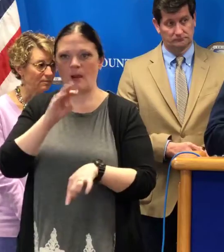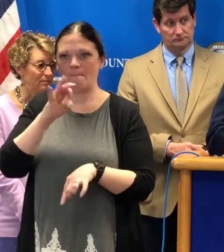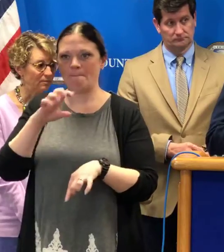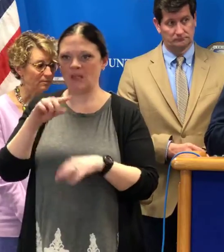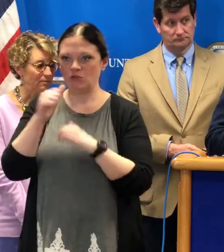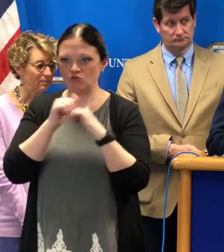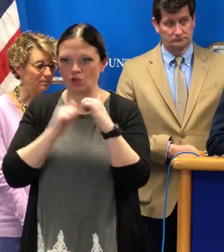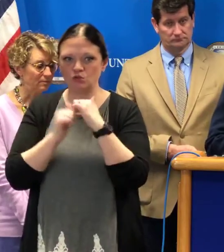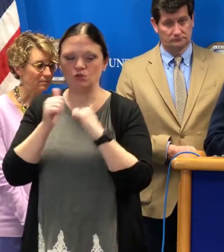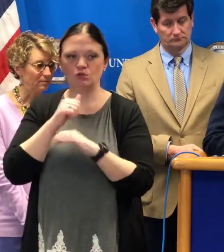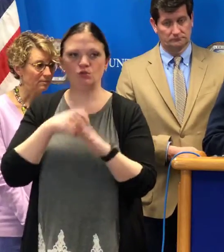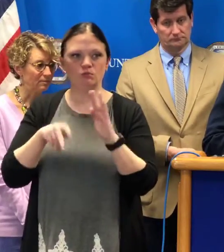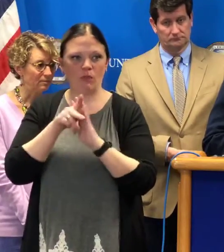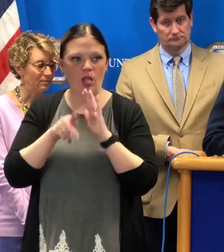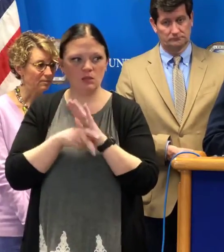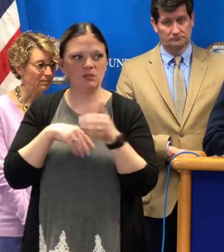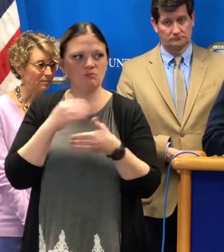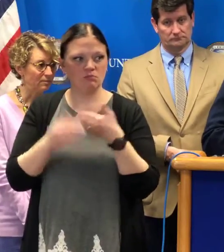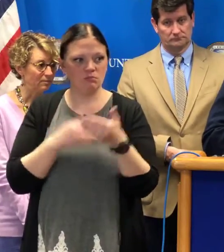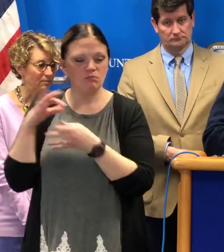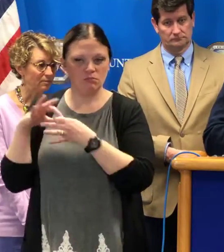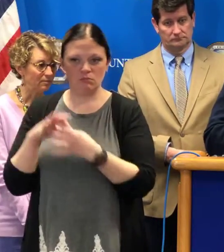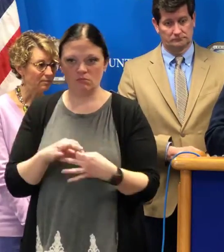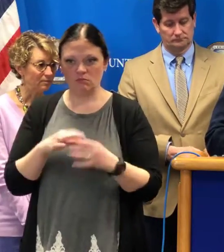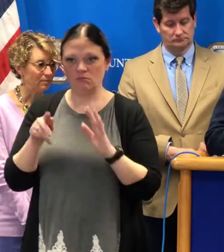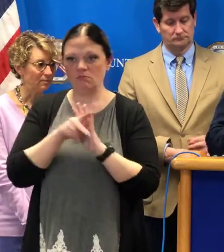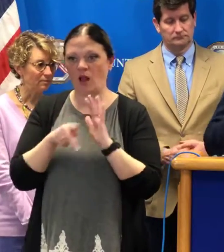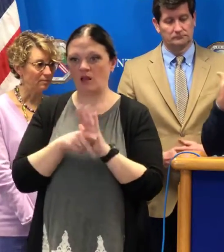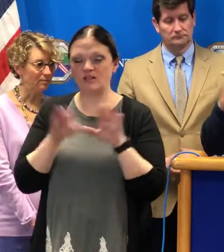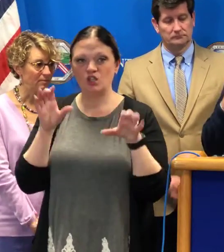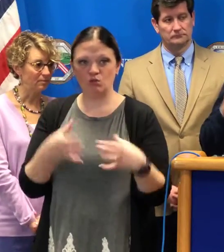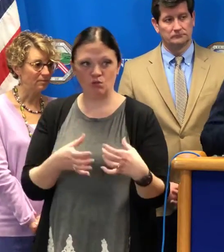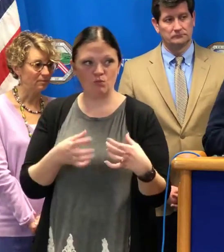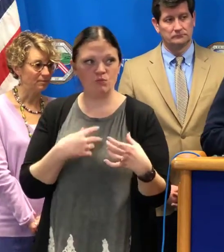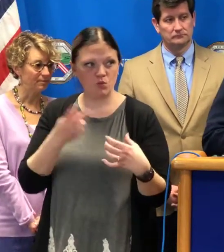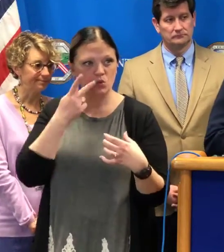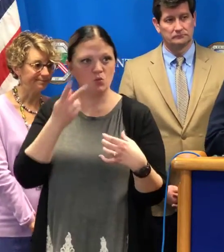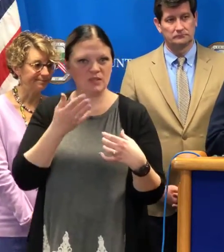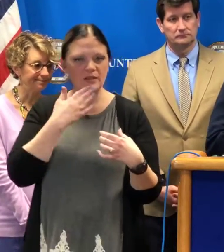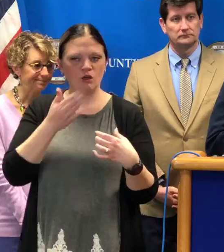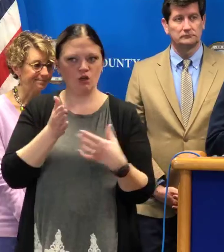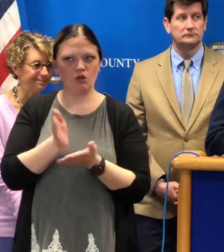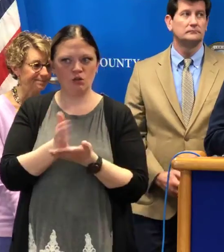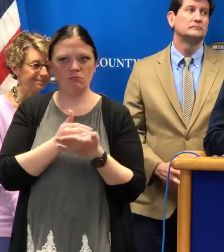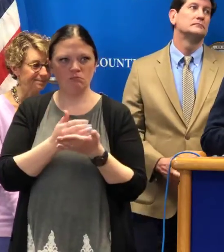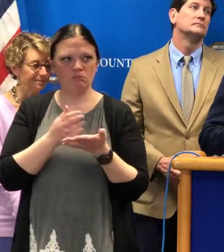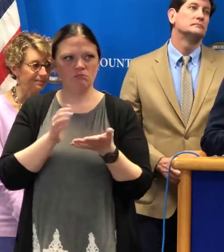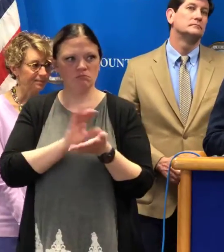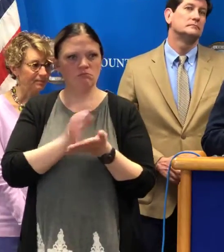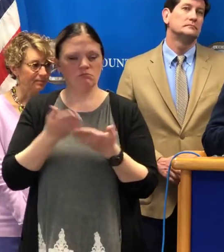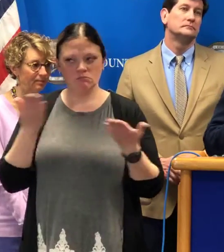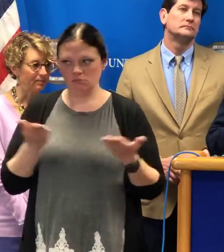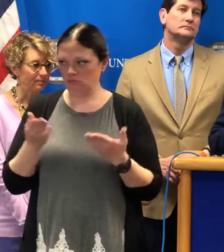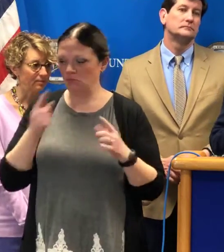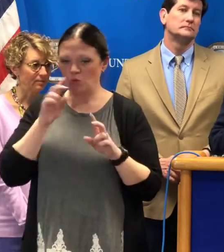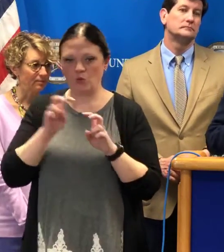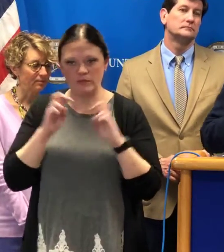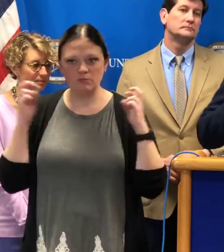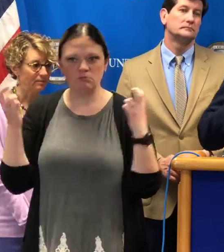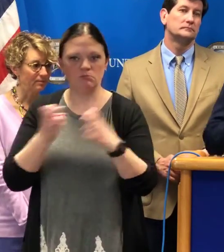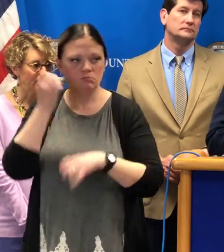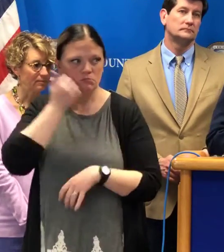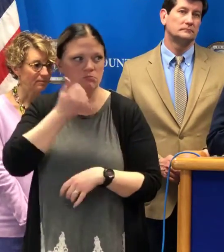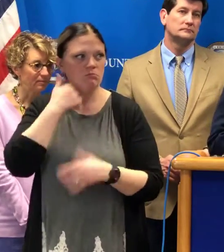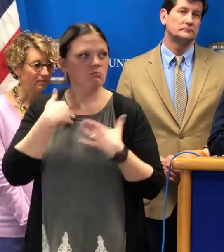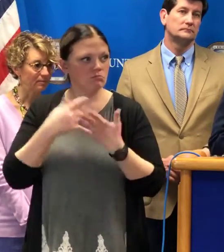on policies and procedures with regard to that. Policy groups, which you see a good portion of the policy group here, where you sit down on a regular basis